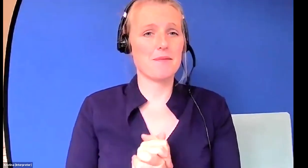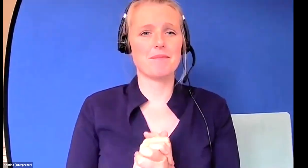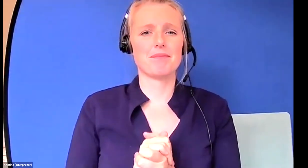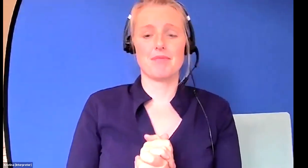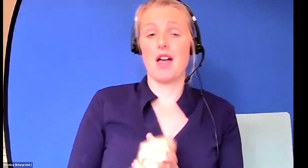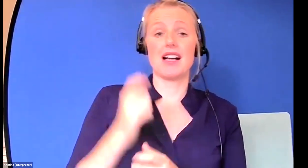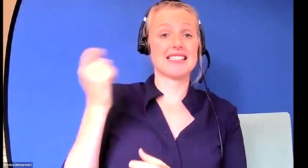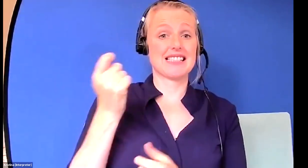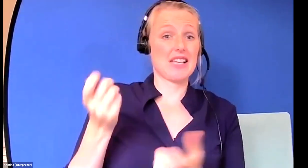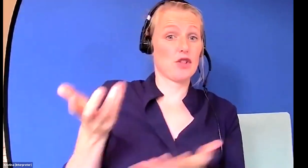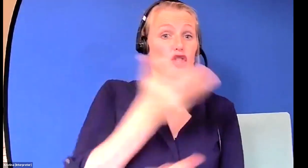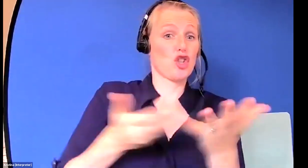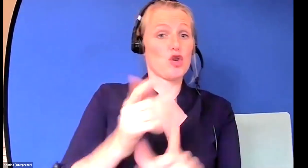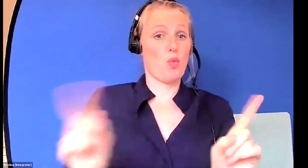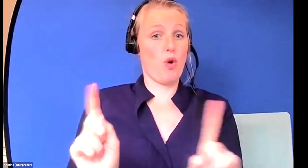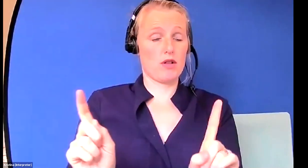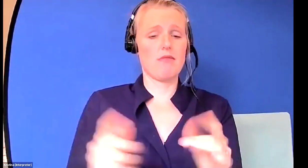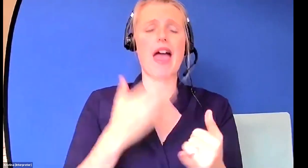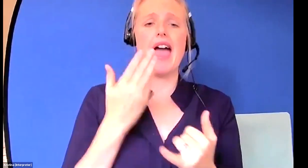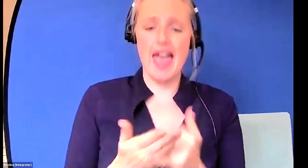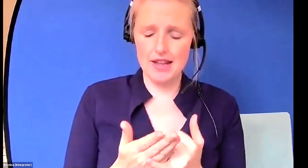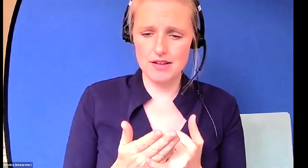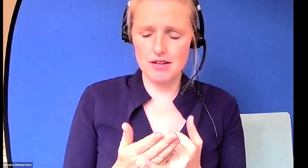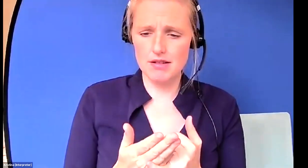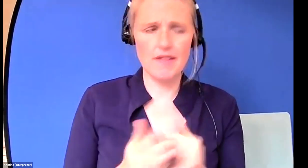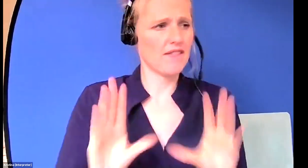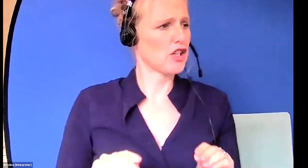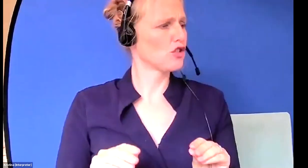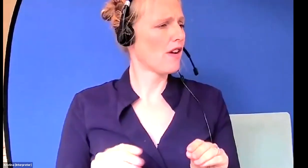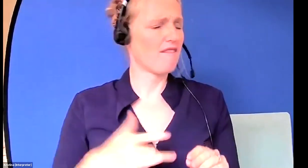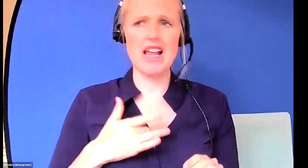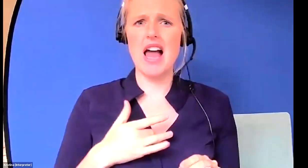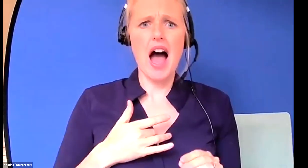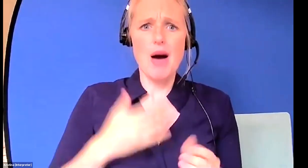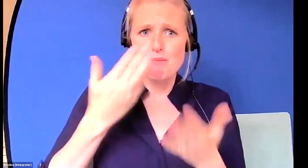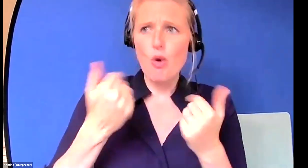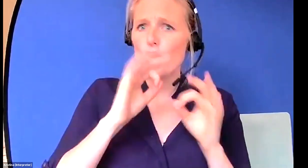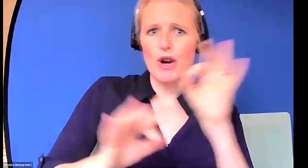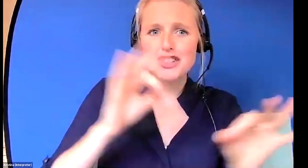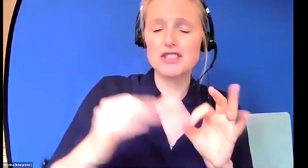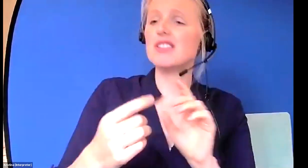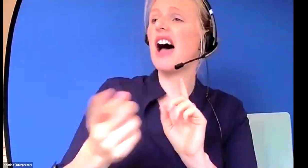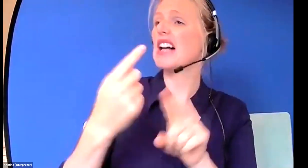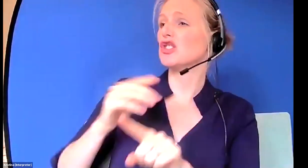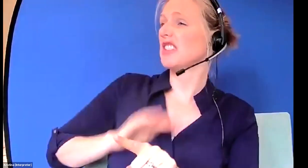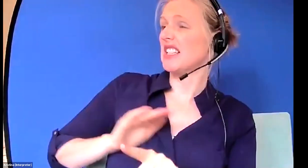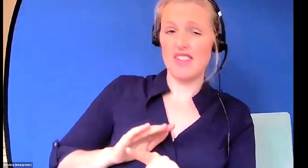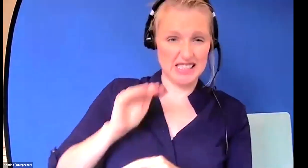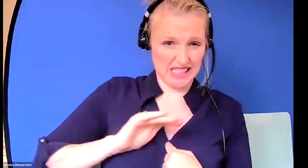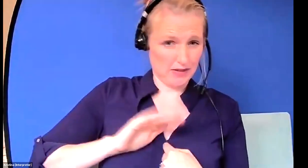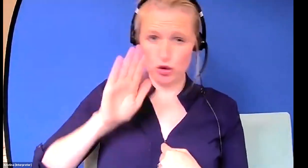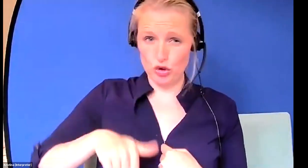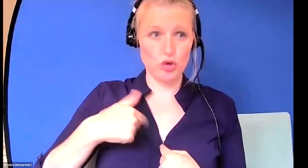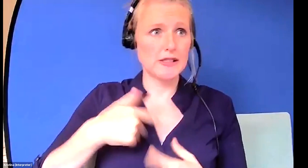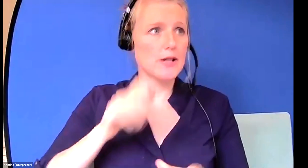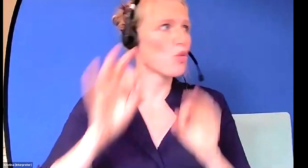successful discussion is to come away with more and more purposeful questions, not only answers. So I'm going to